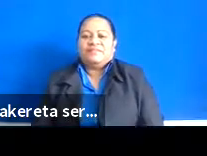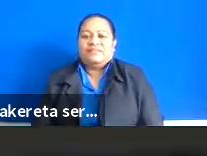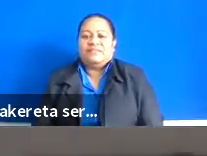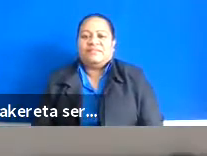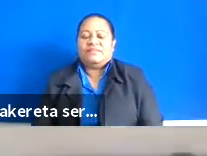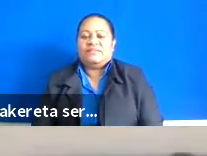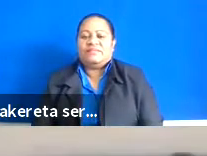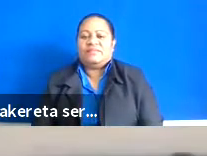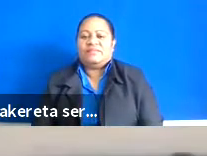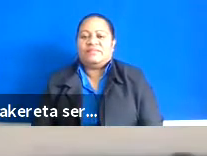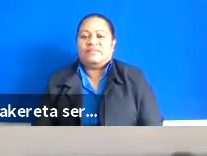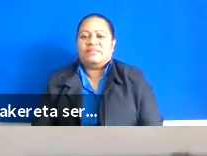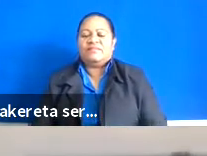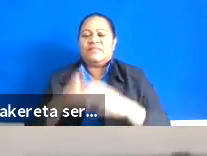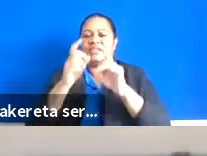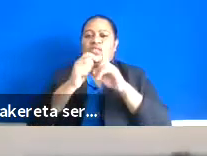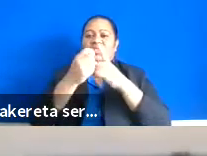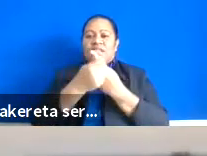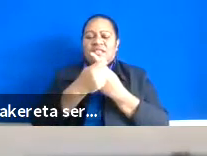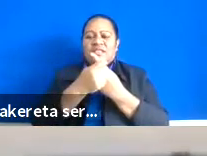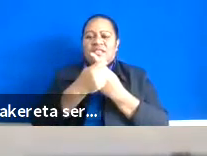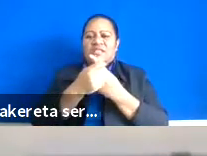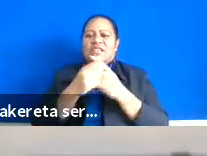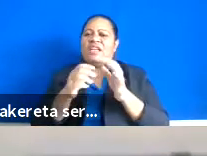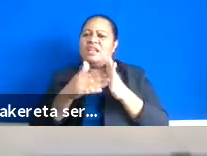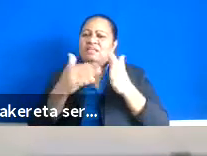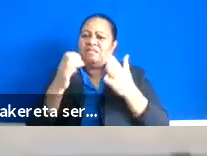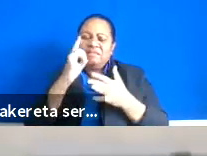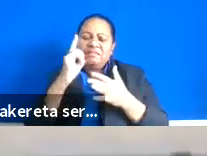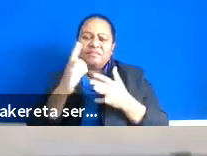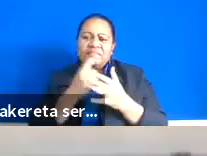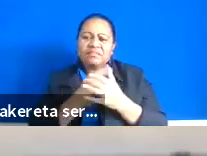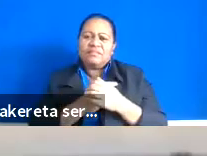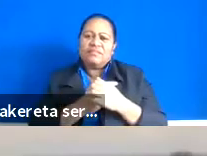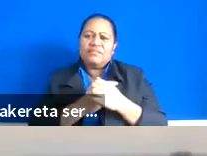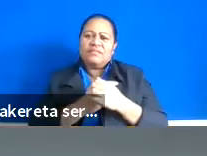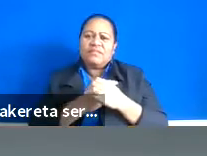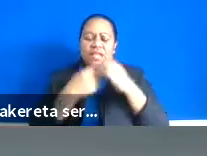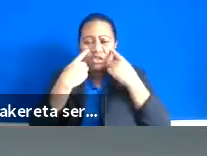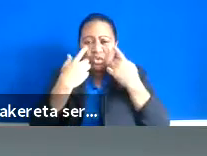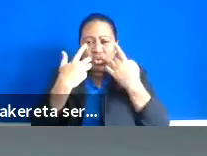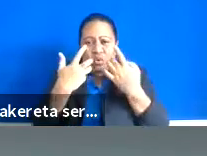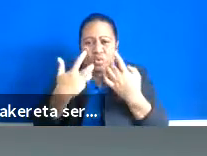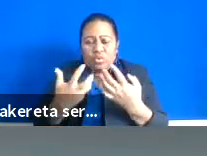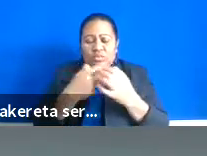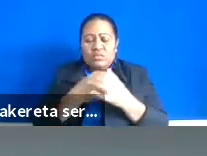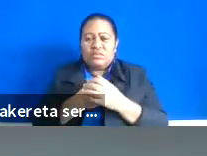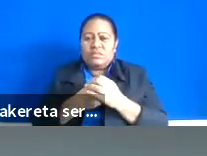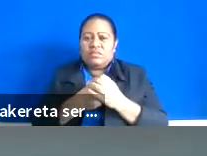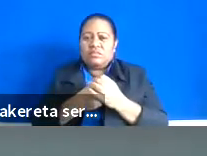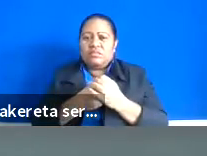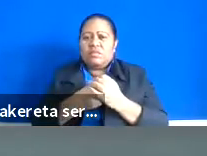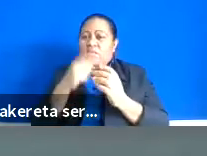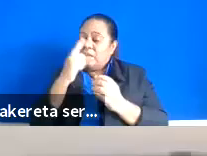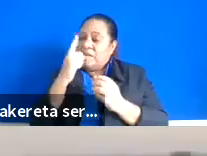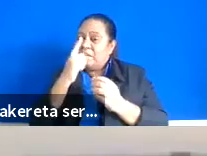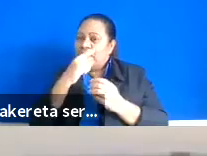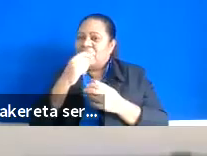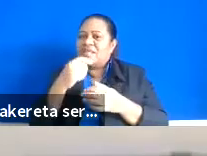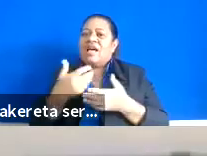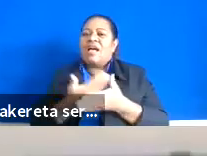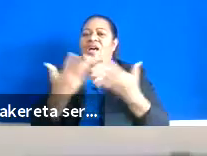Traditional ecological knowledge is significant for people's survival.